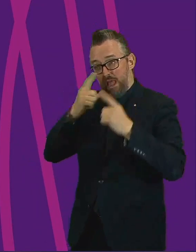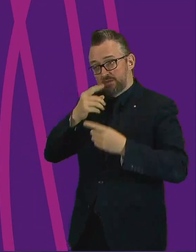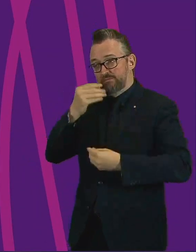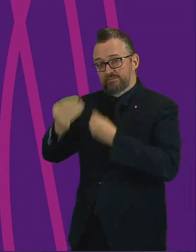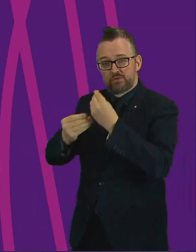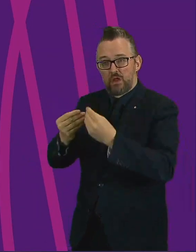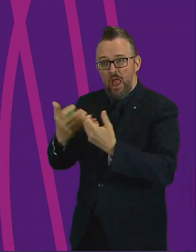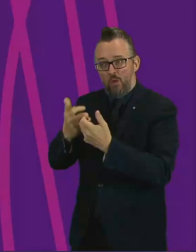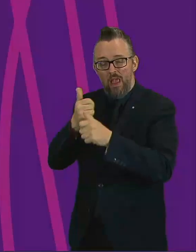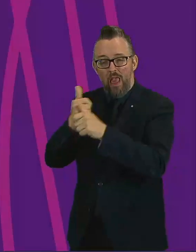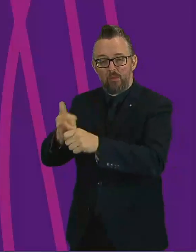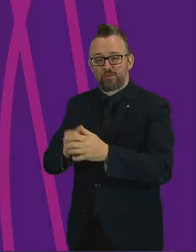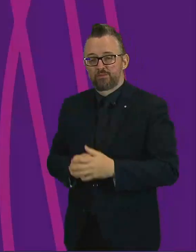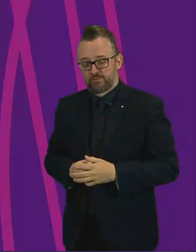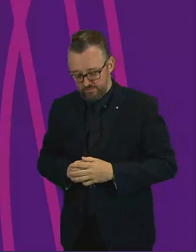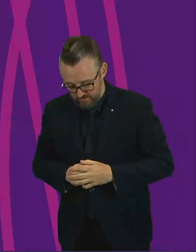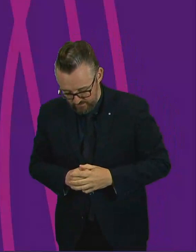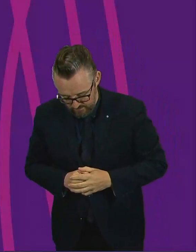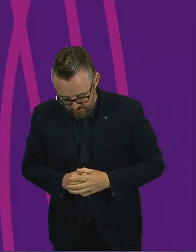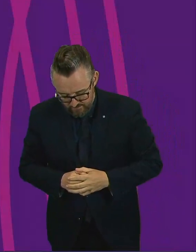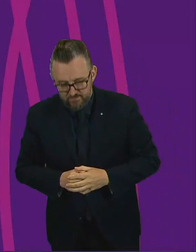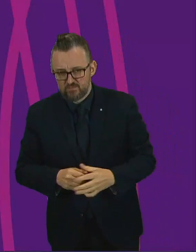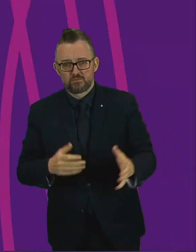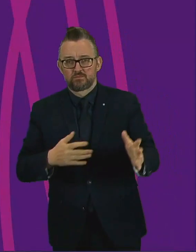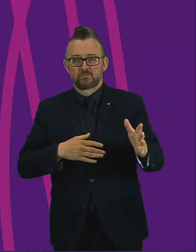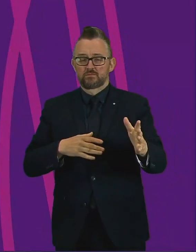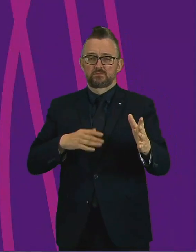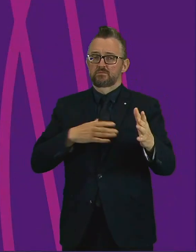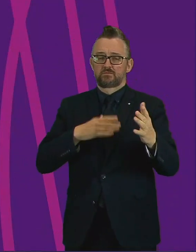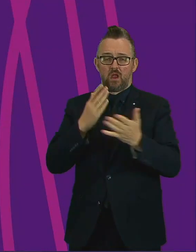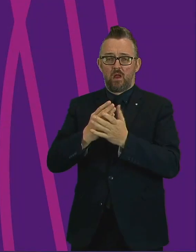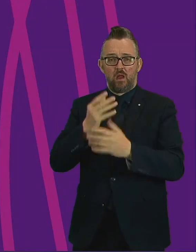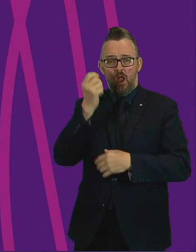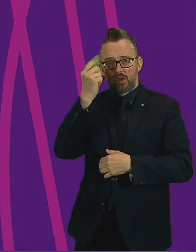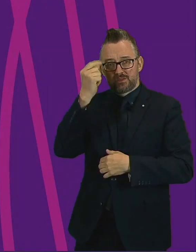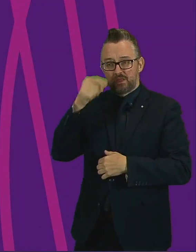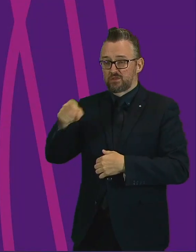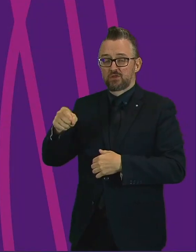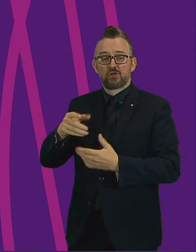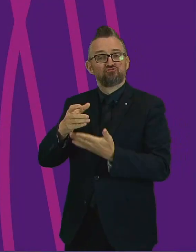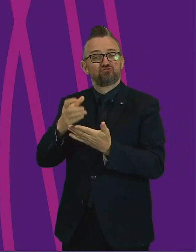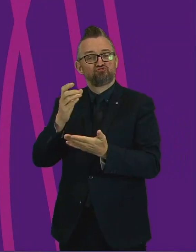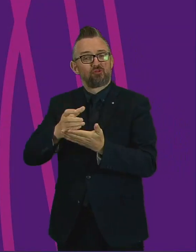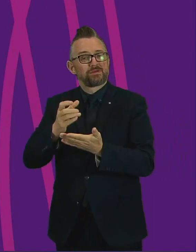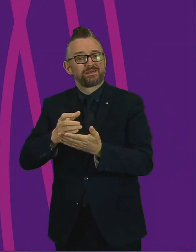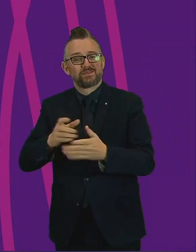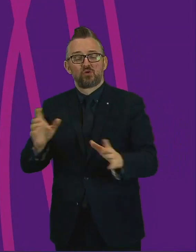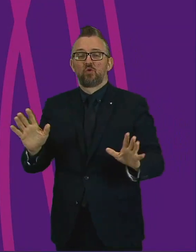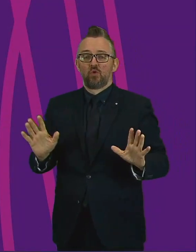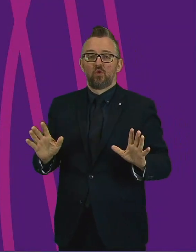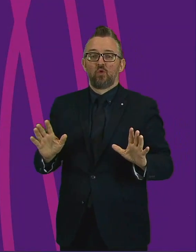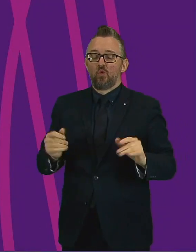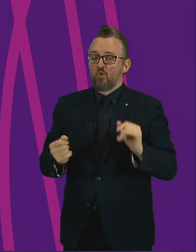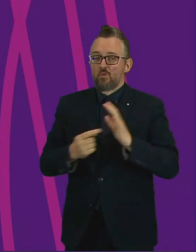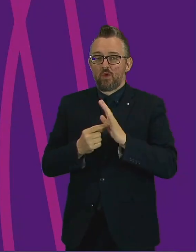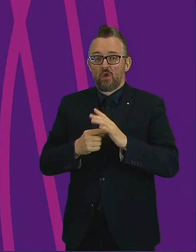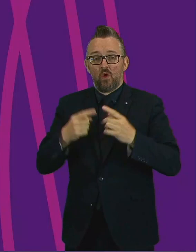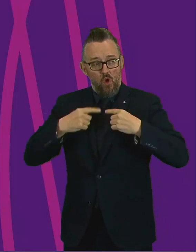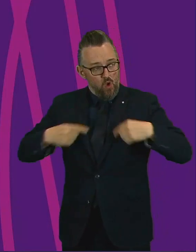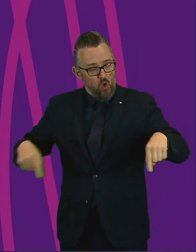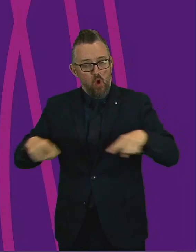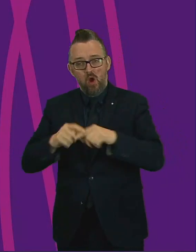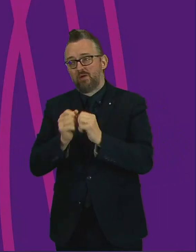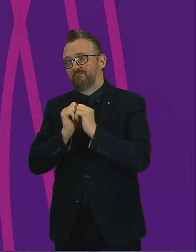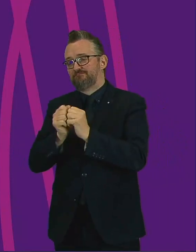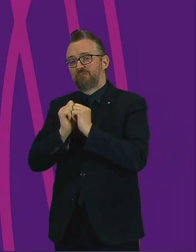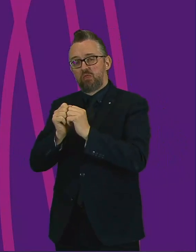First Minister. Well, look, I absolutely understand how critical this sector is, and I deeply, as we all do, value the